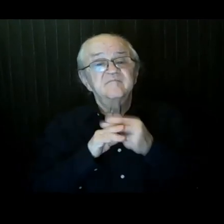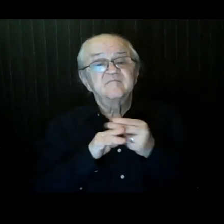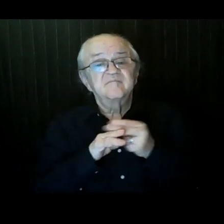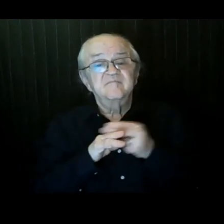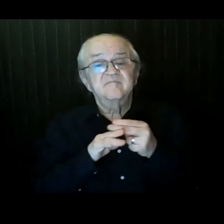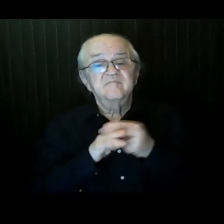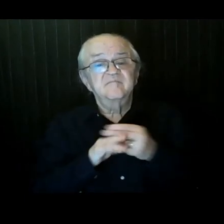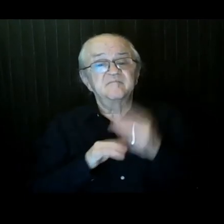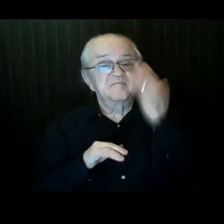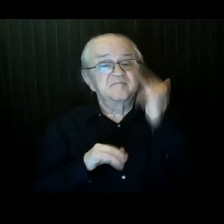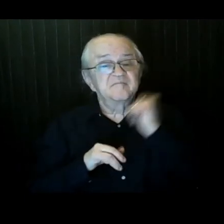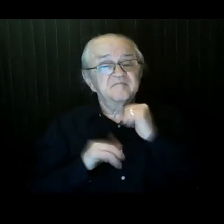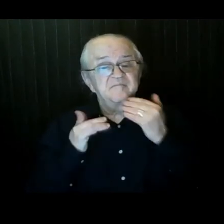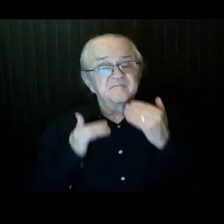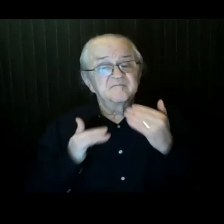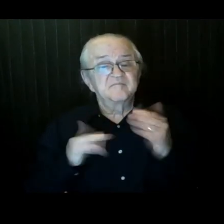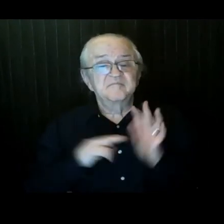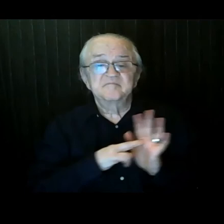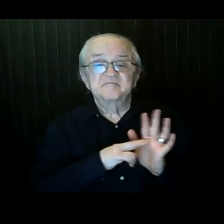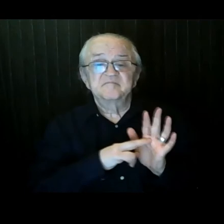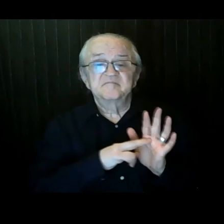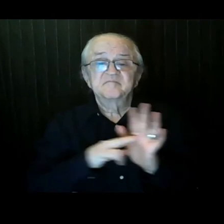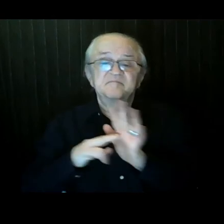might as well show some style.